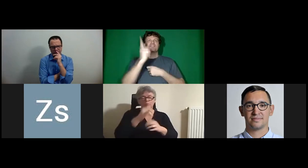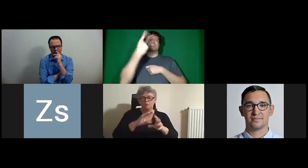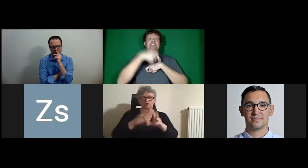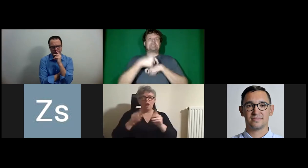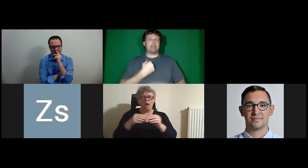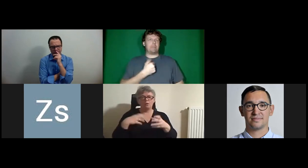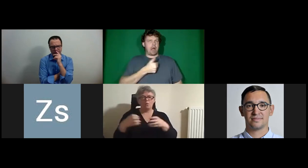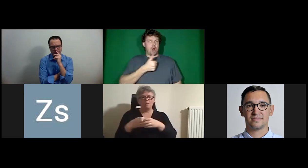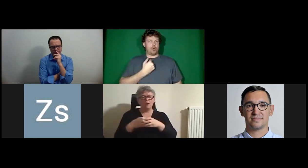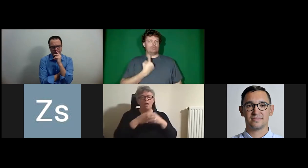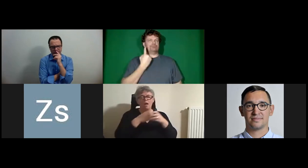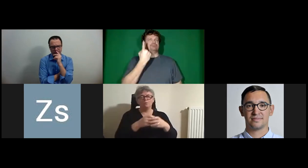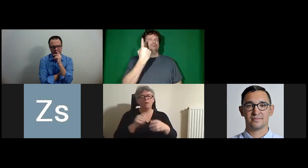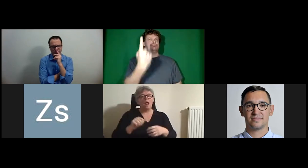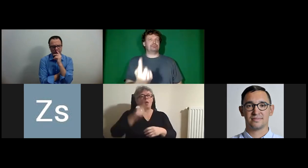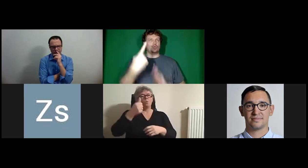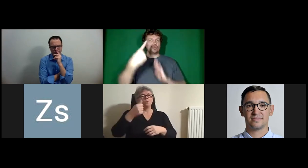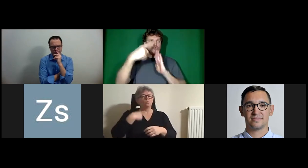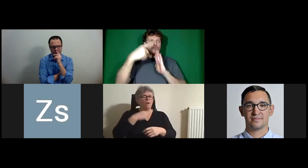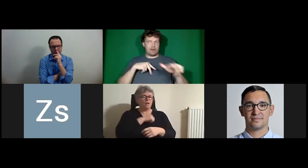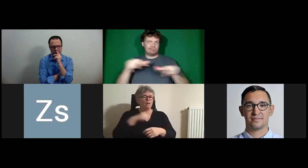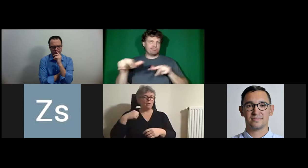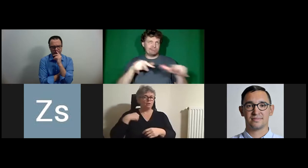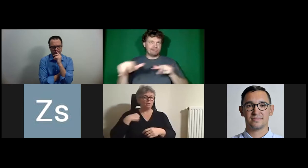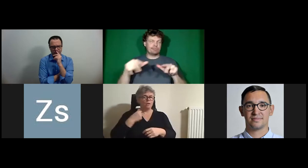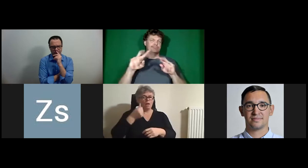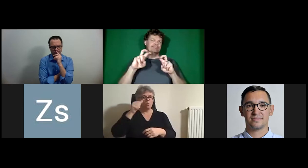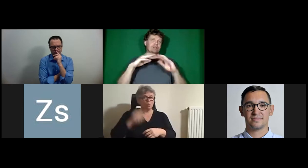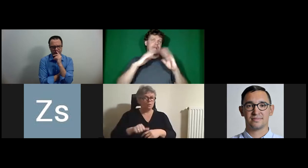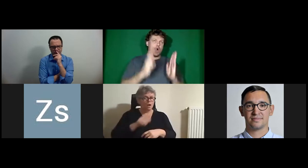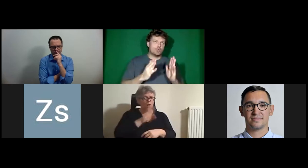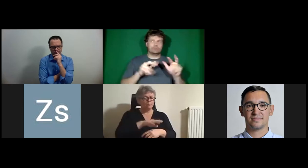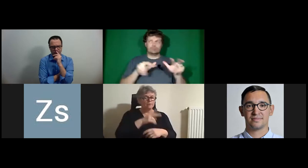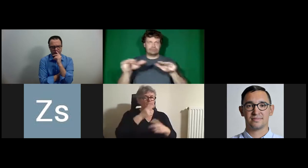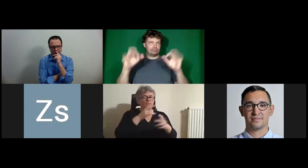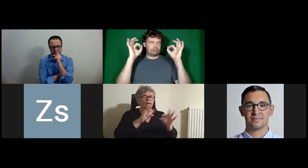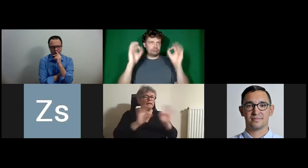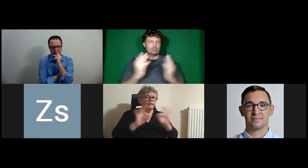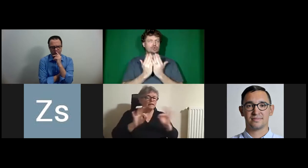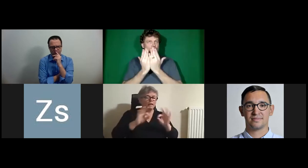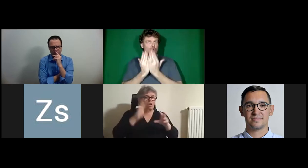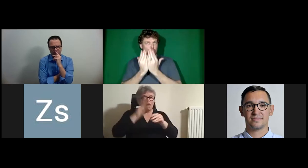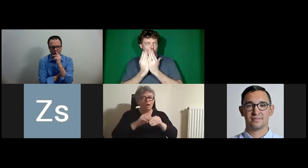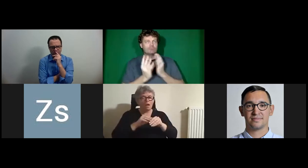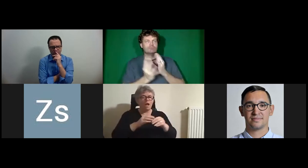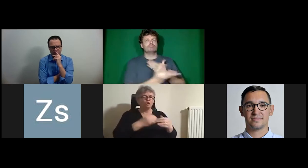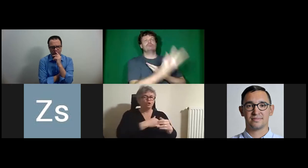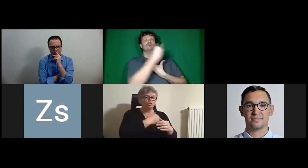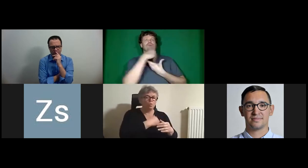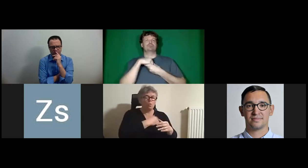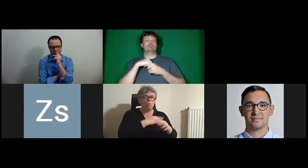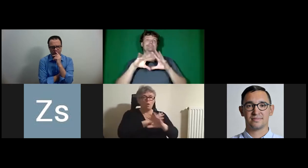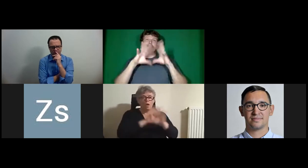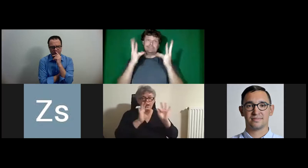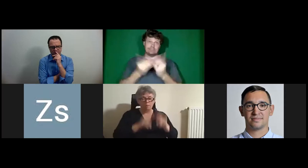Yes, my family always came with me. But the very first time, when I first go to a place, I go for the first month